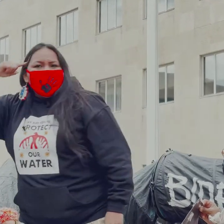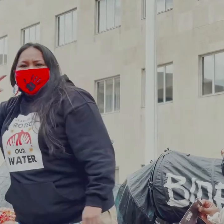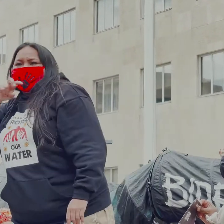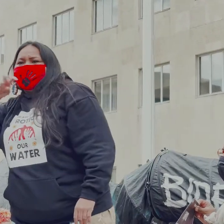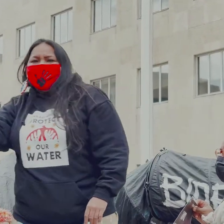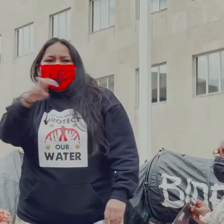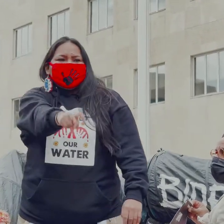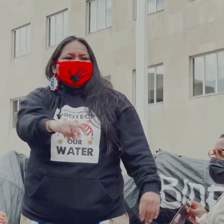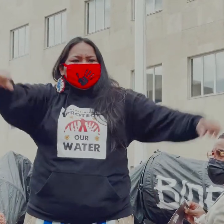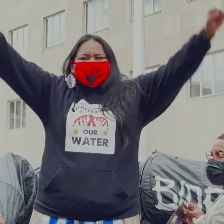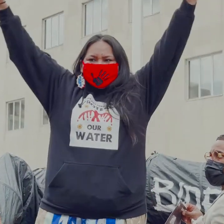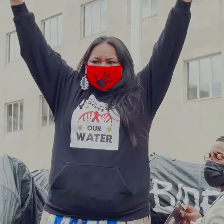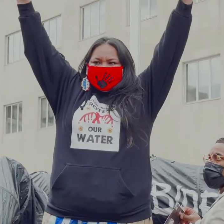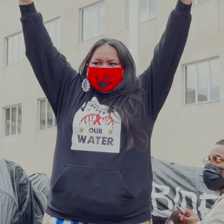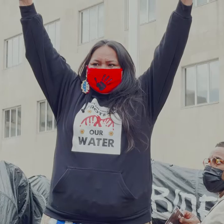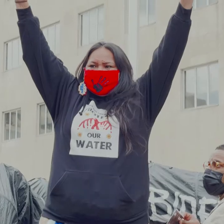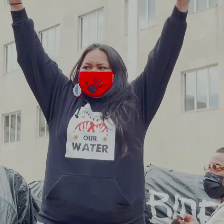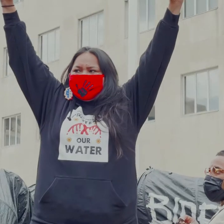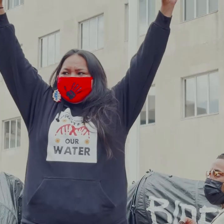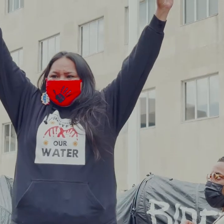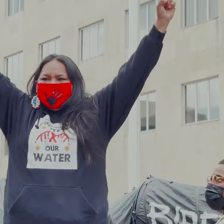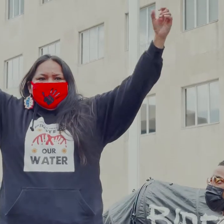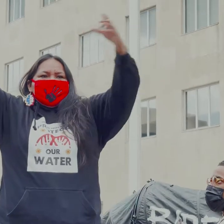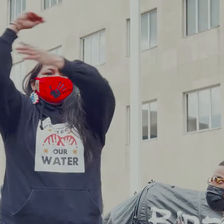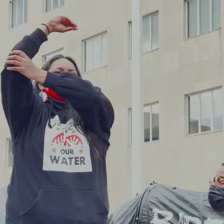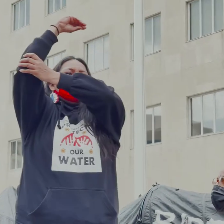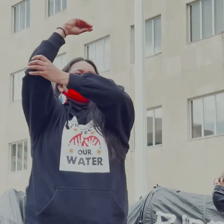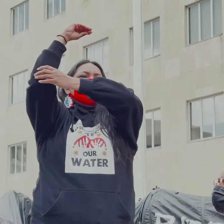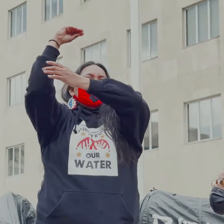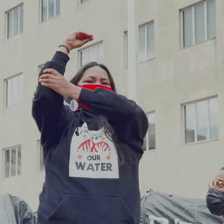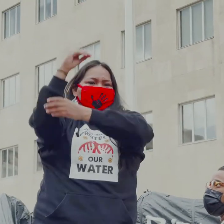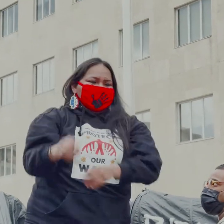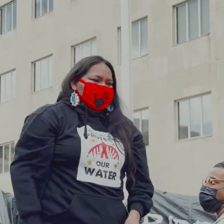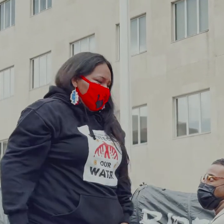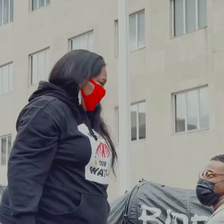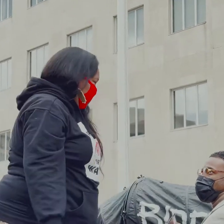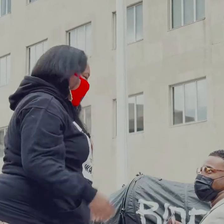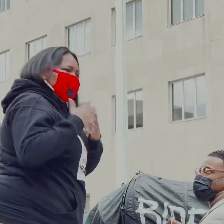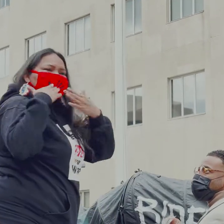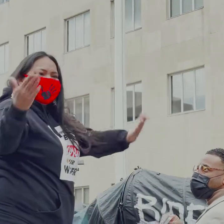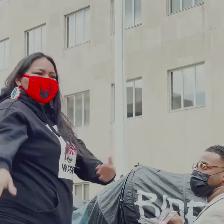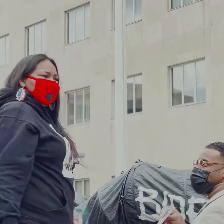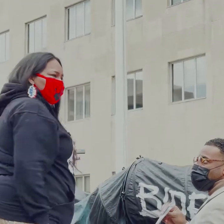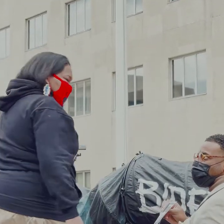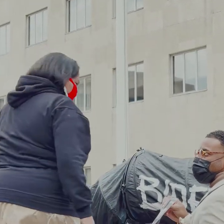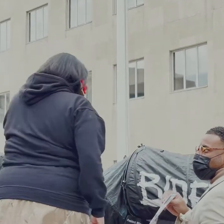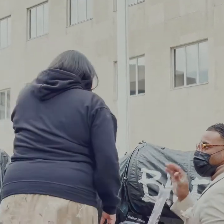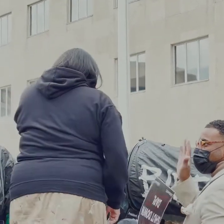snake. Kill the black snake. Kill the black snake. Standing Rock.